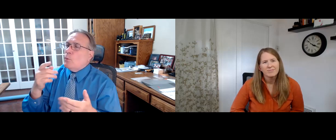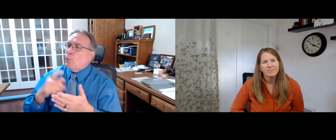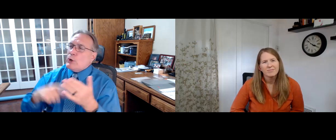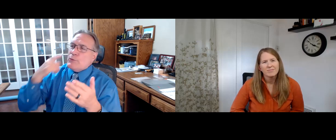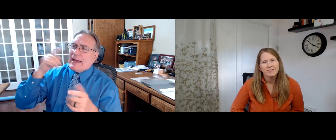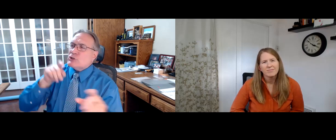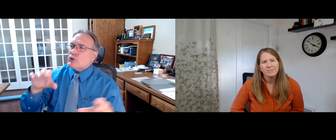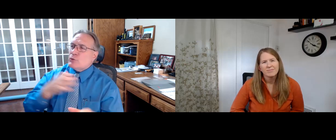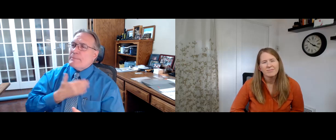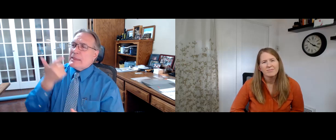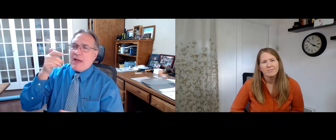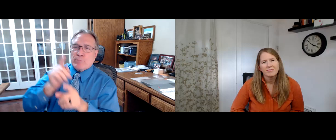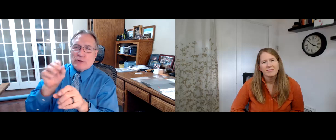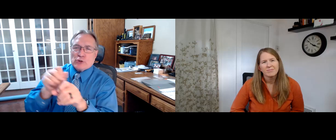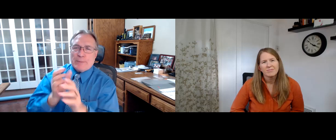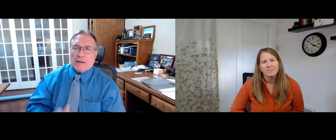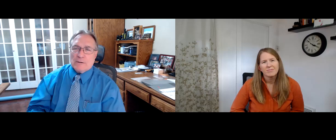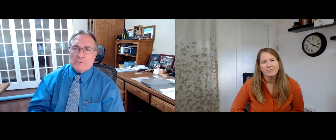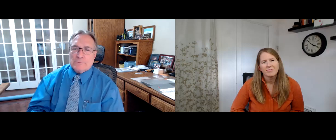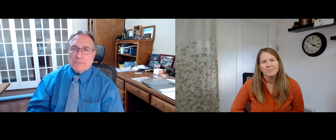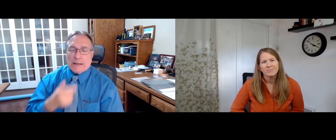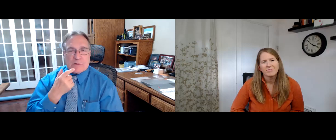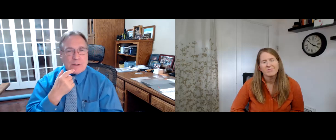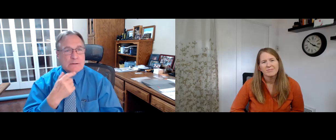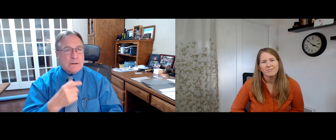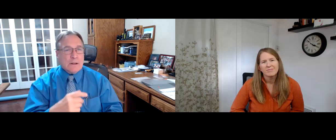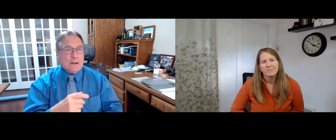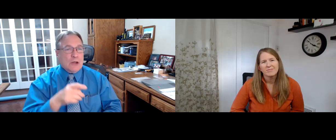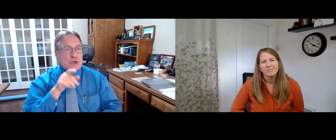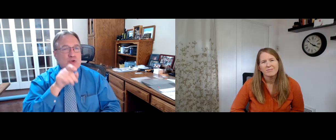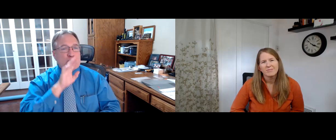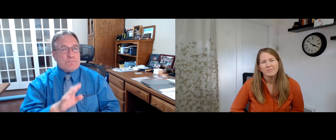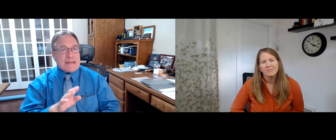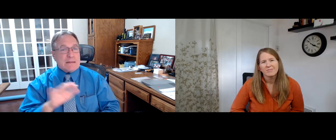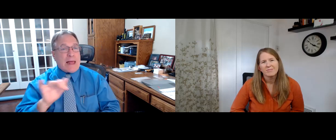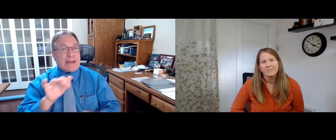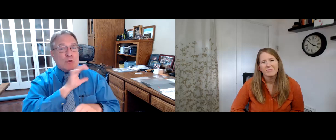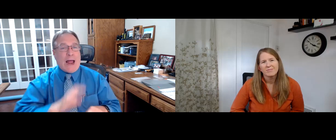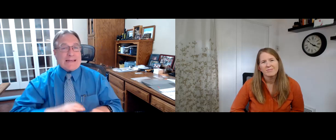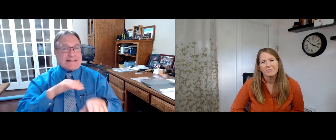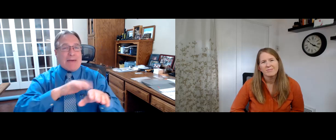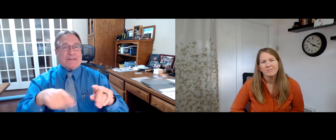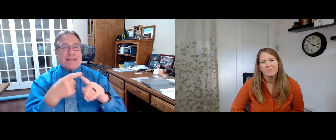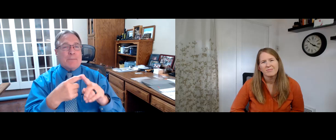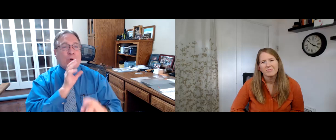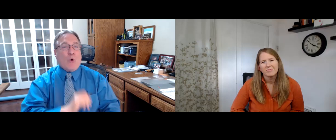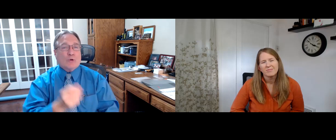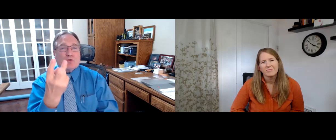What do you think I should do with my life, Brother Shoemaker? And I said, you should be like Christ at the temple, Old